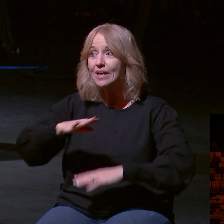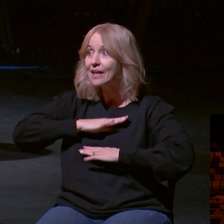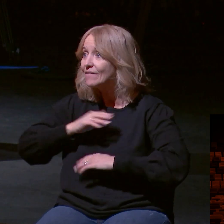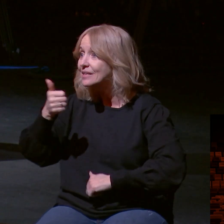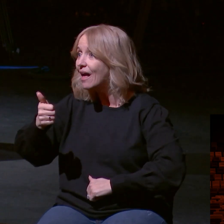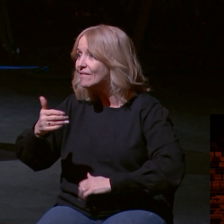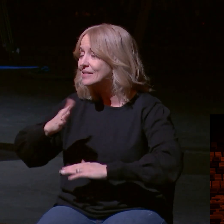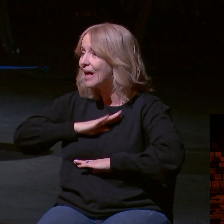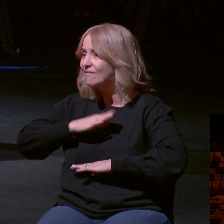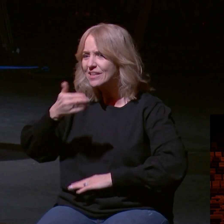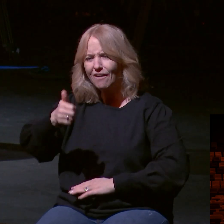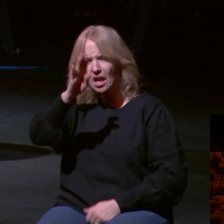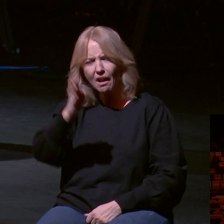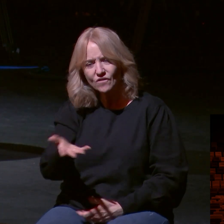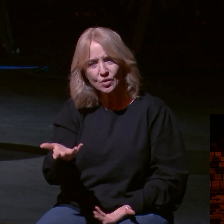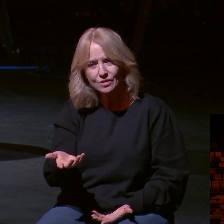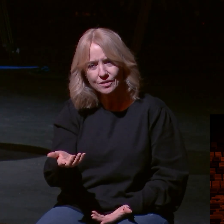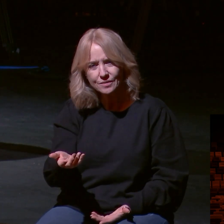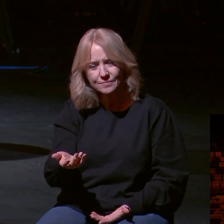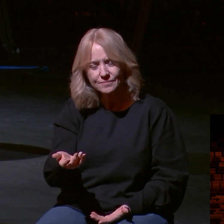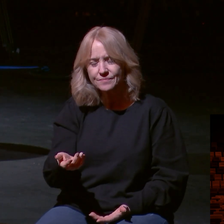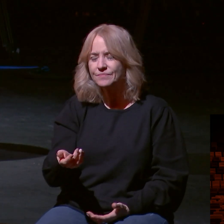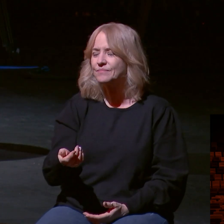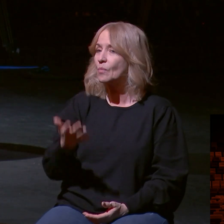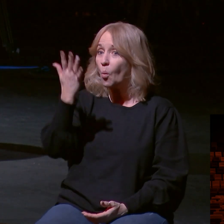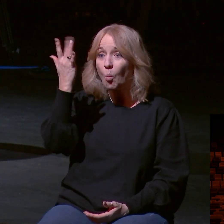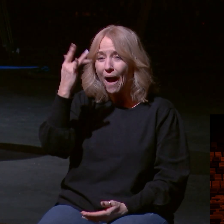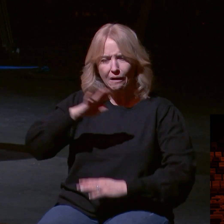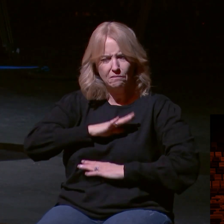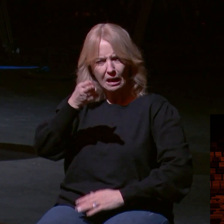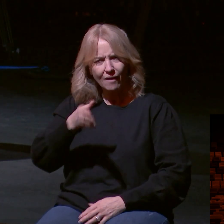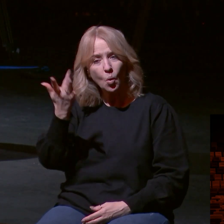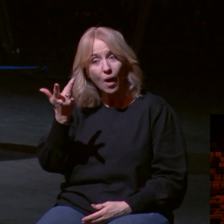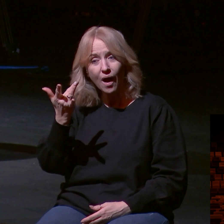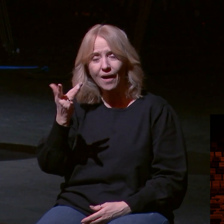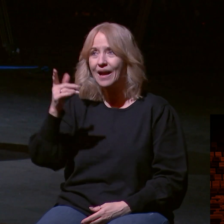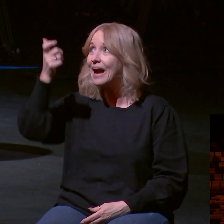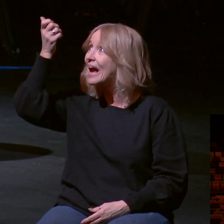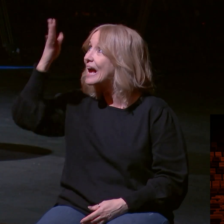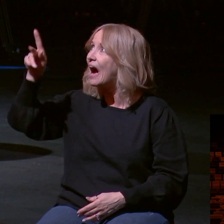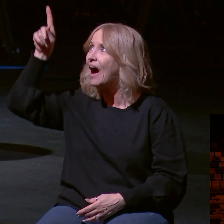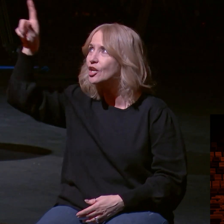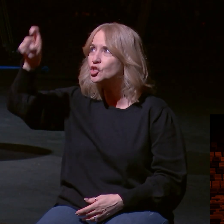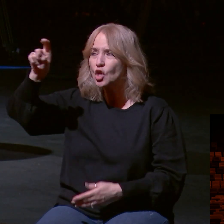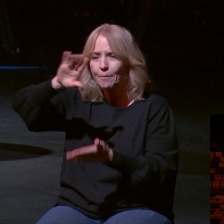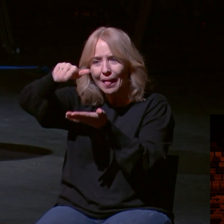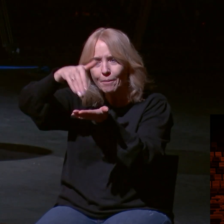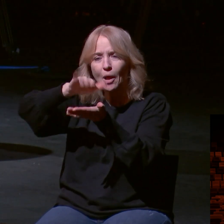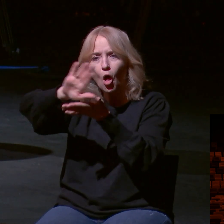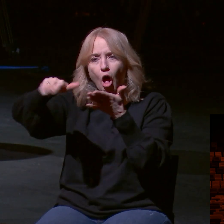center of their lives, their work was not fruitful or productive, and their material possessions, it didn't